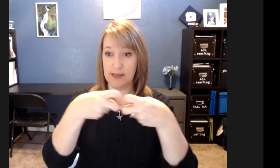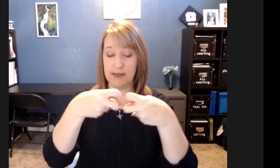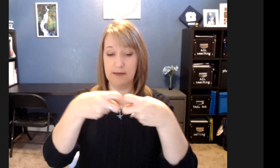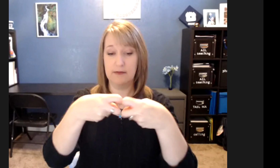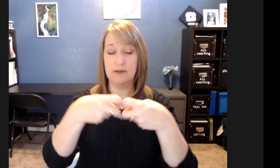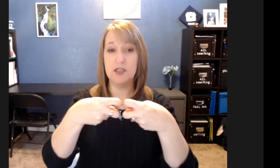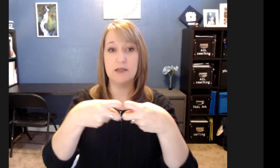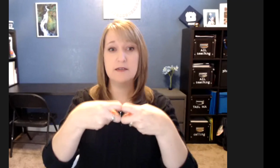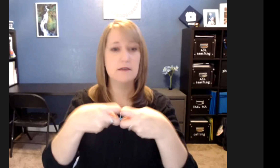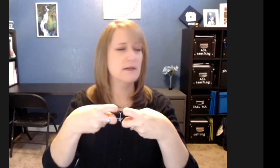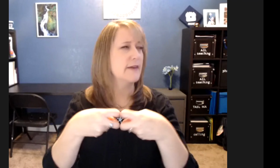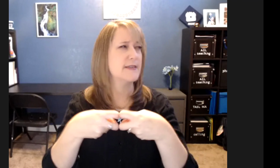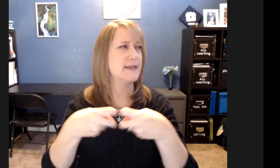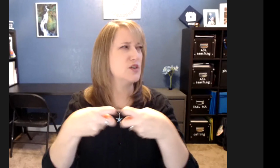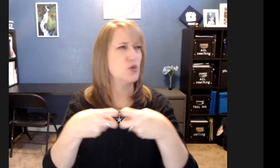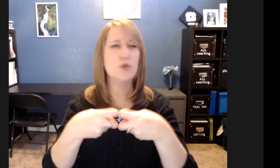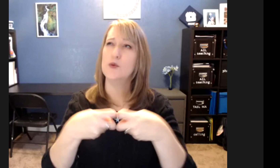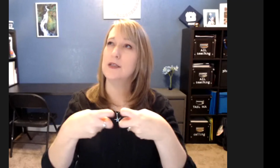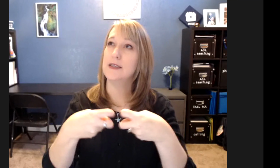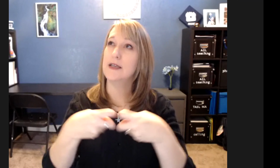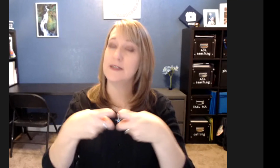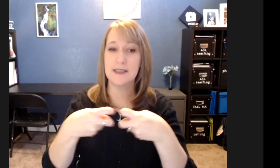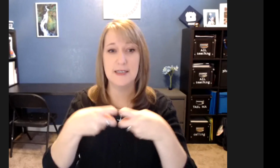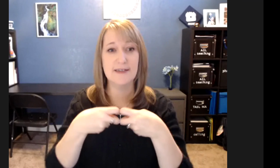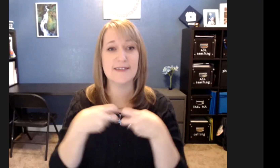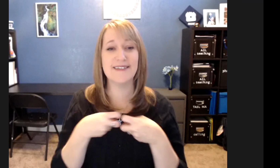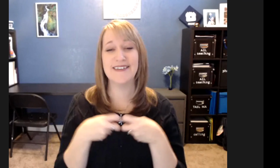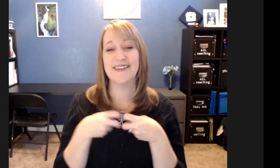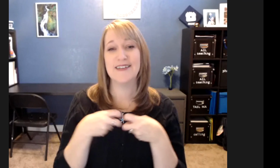physics does, like physics do, like physics does.